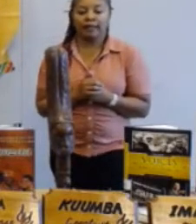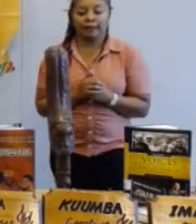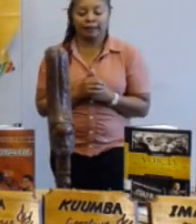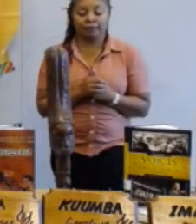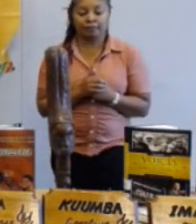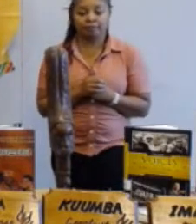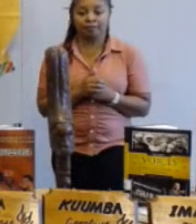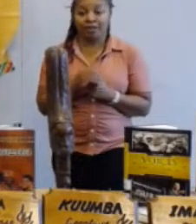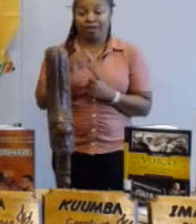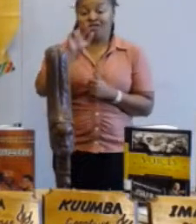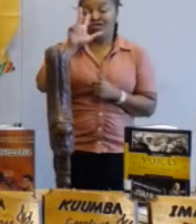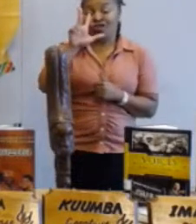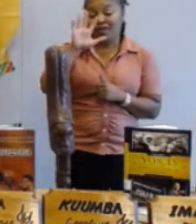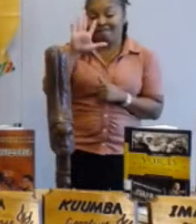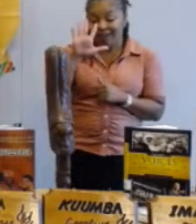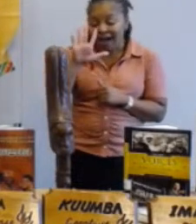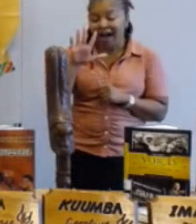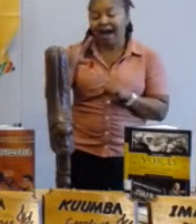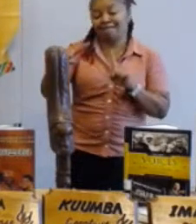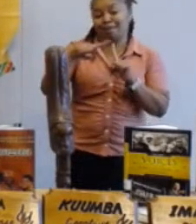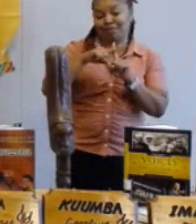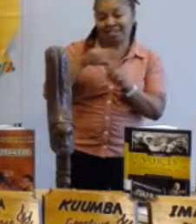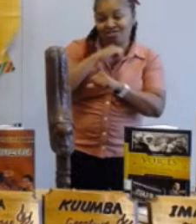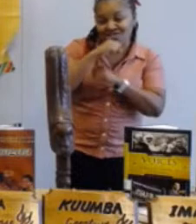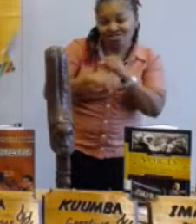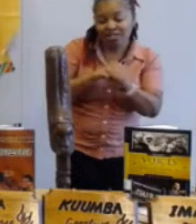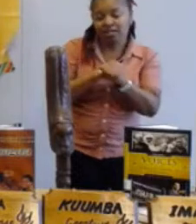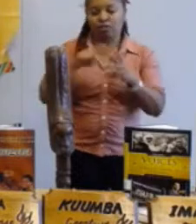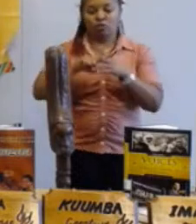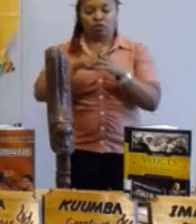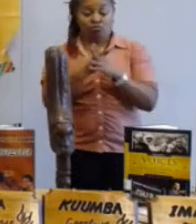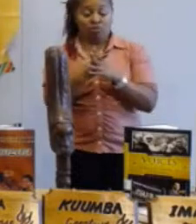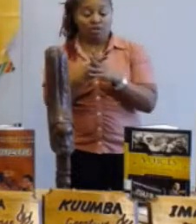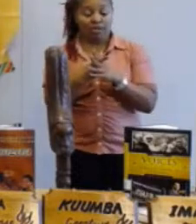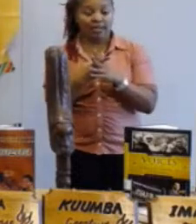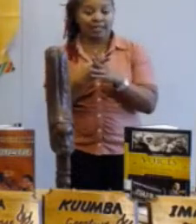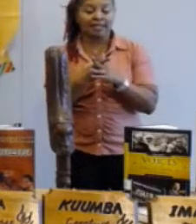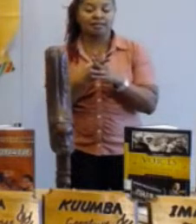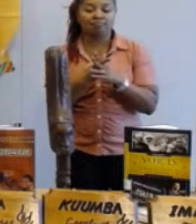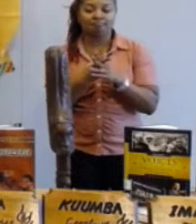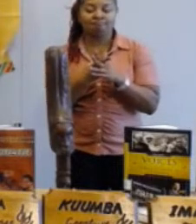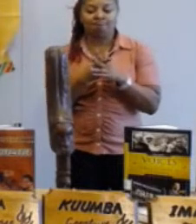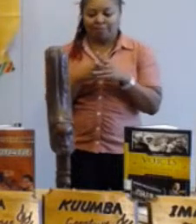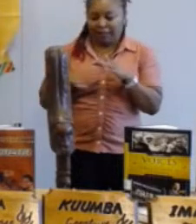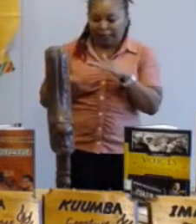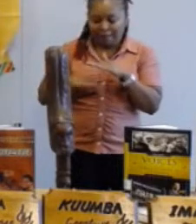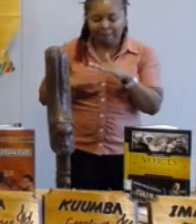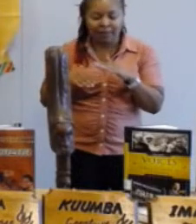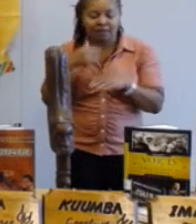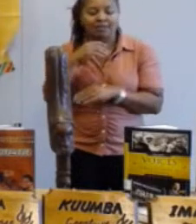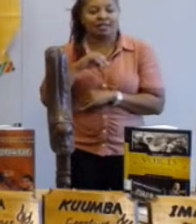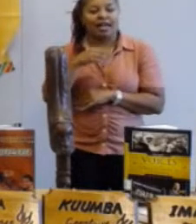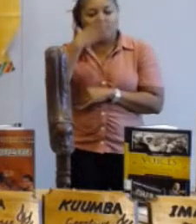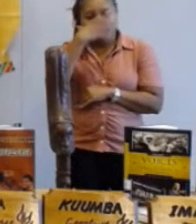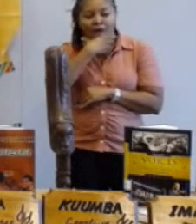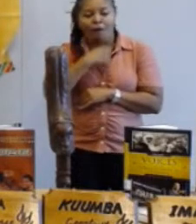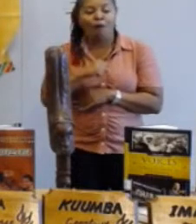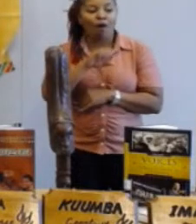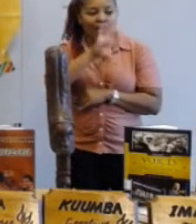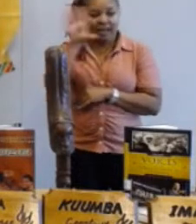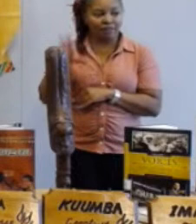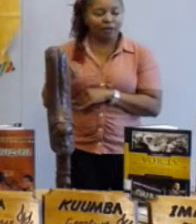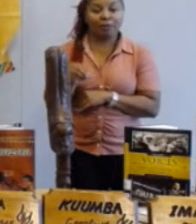our city? 35 plus years. We started in the basement of the old Afro-American Cultural